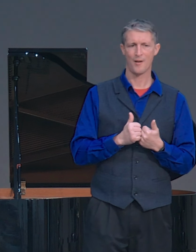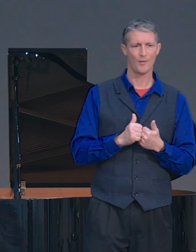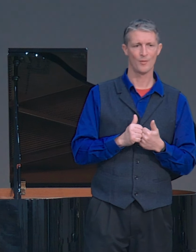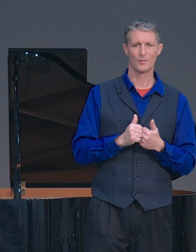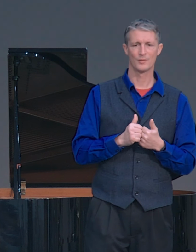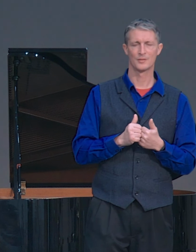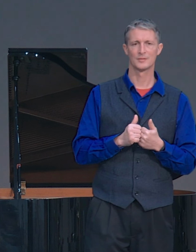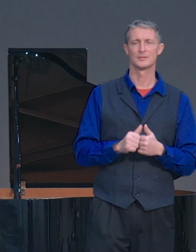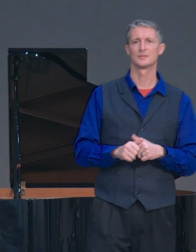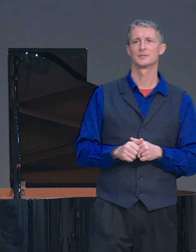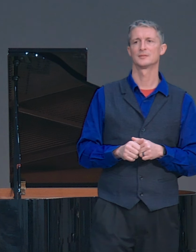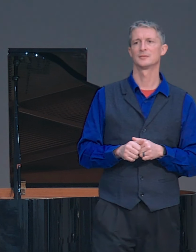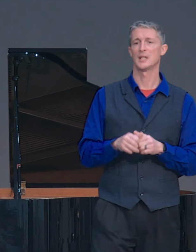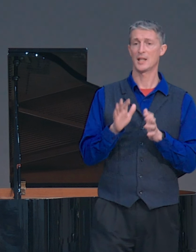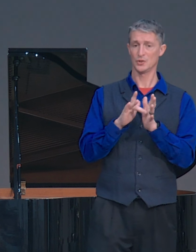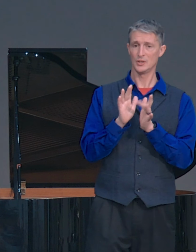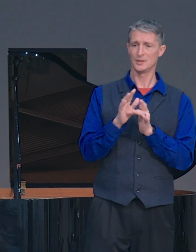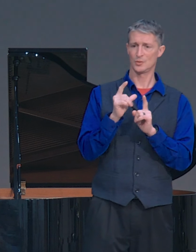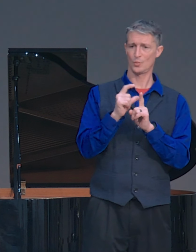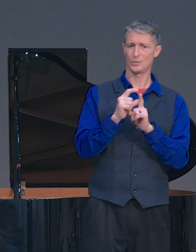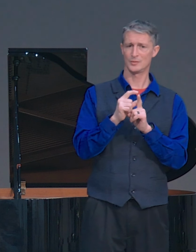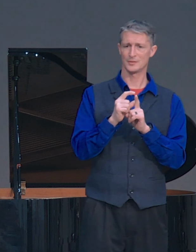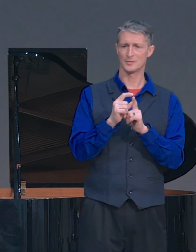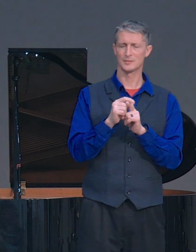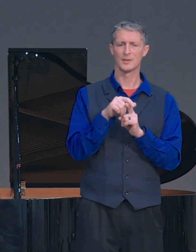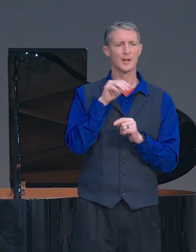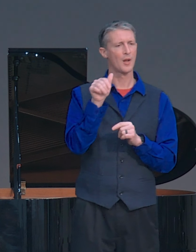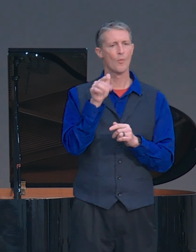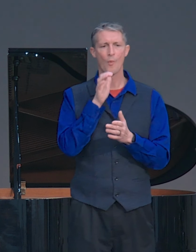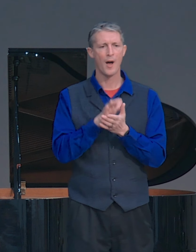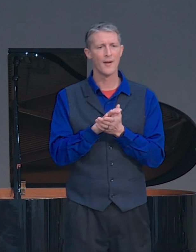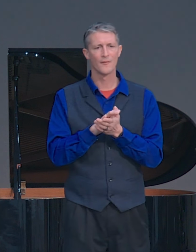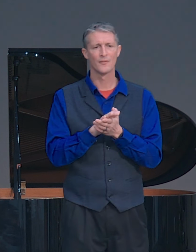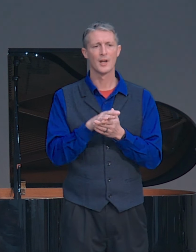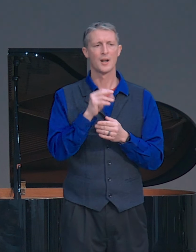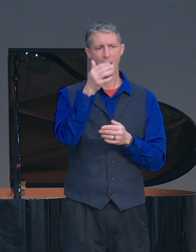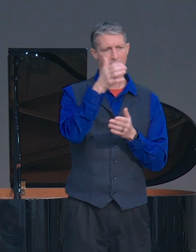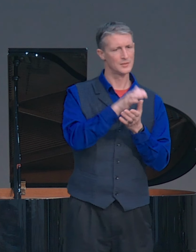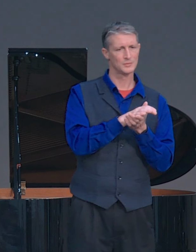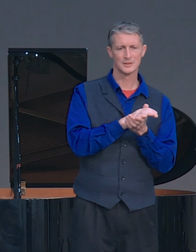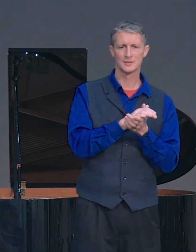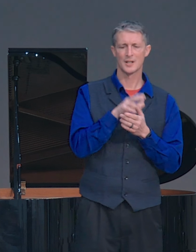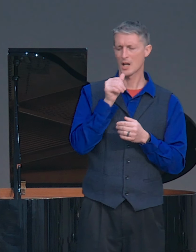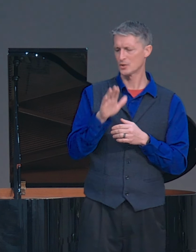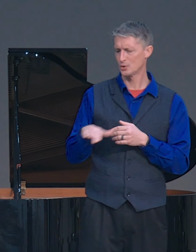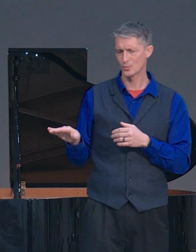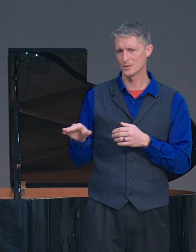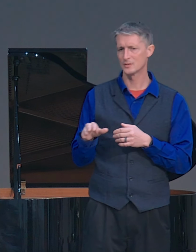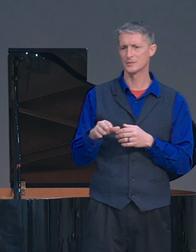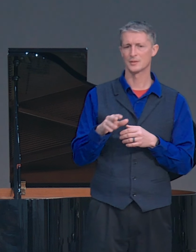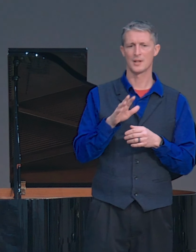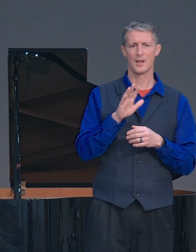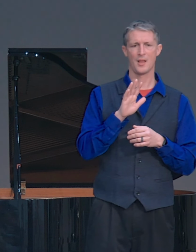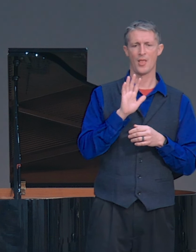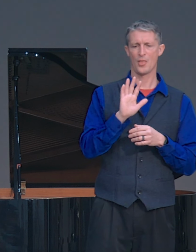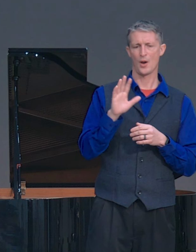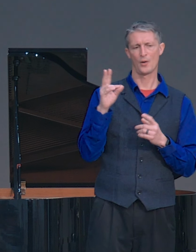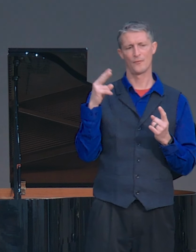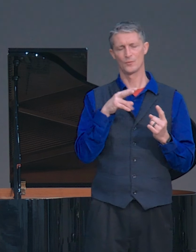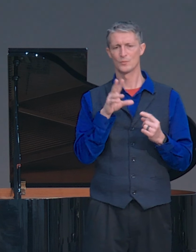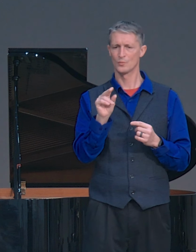Now, I said by Jesus' standards, not by your wife's standards or your husband's standards or your children's standards or your friend's